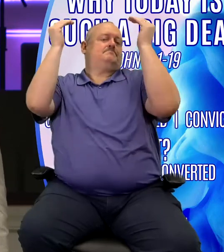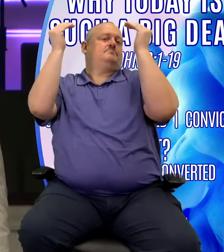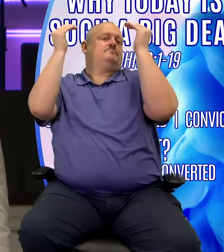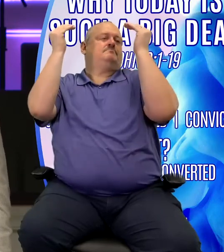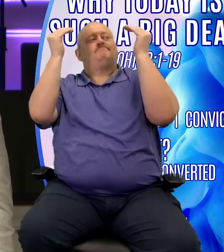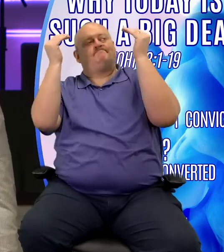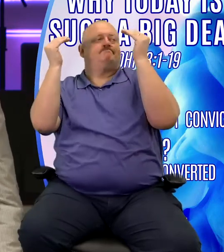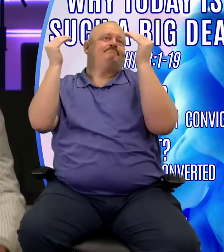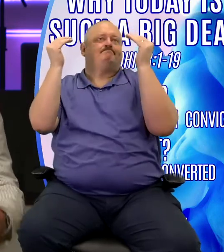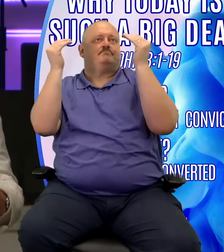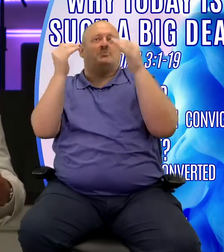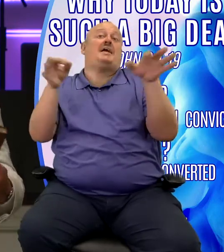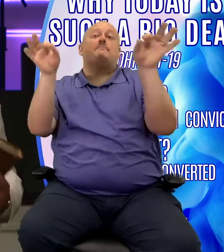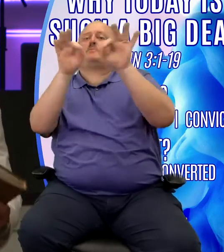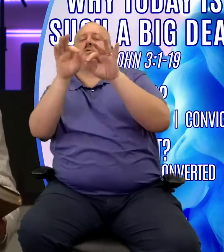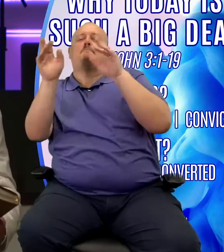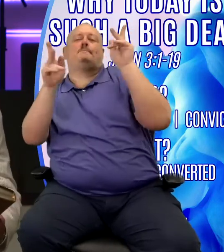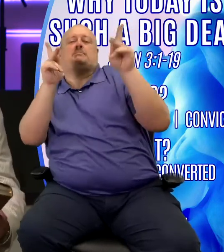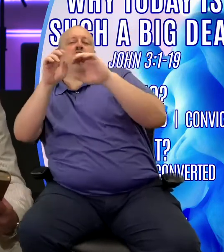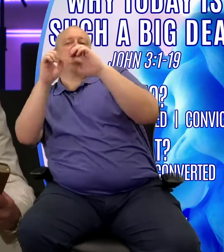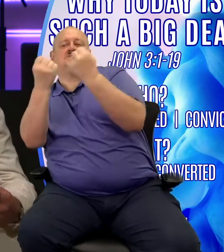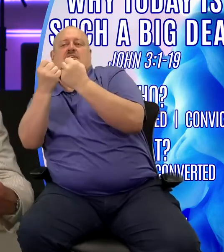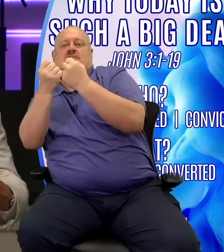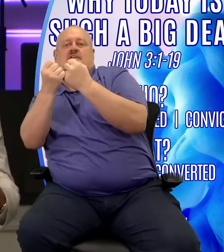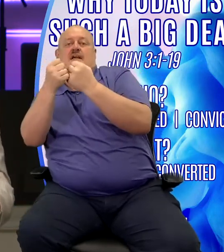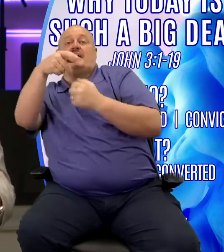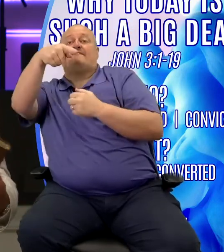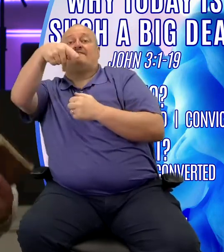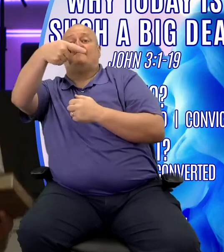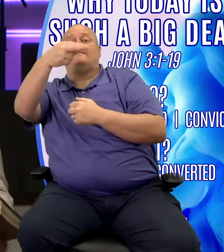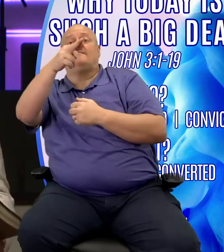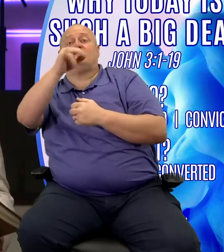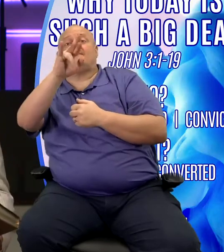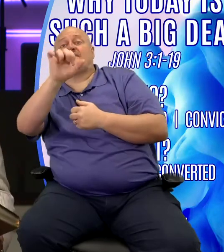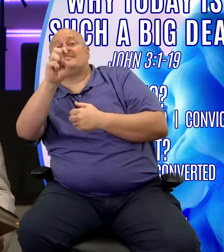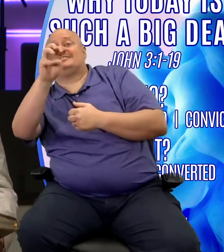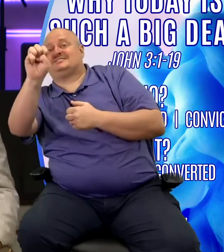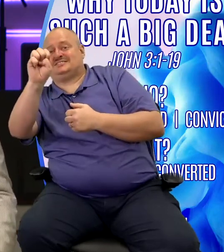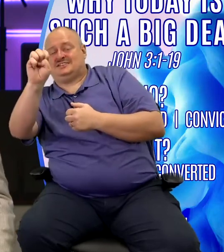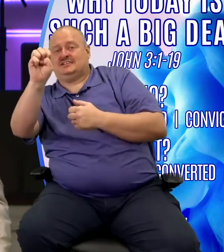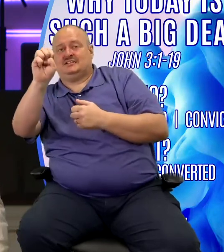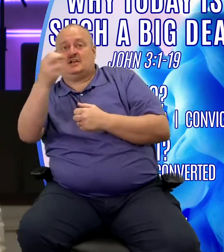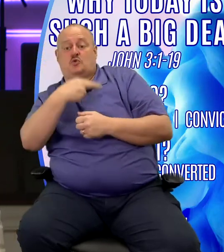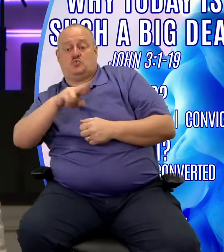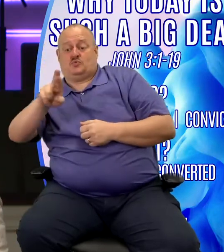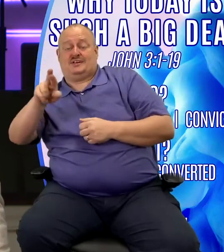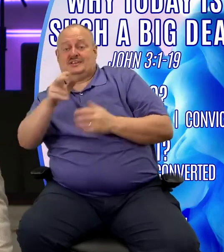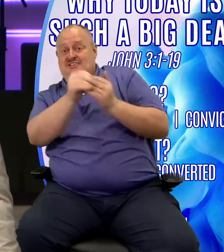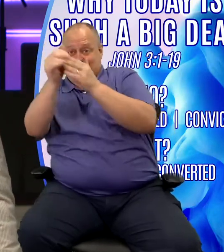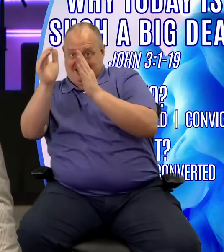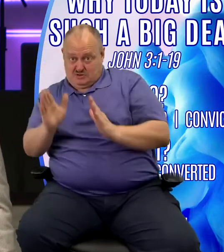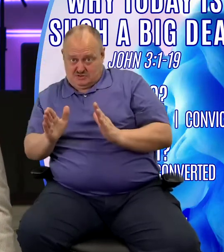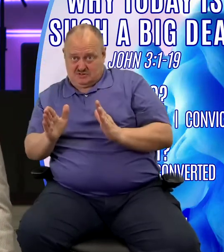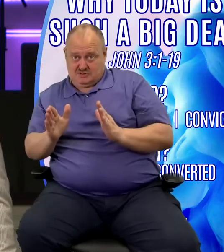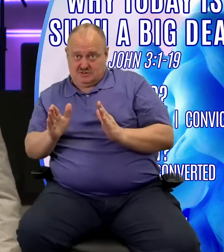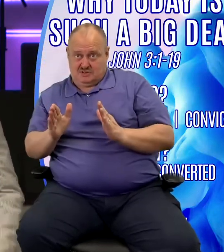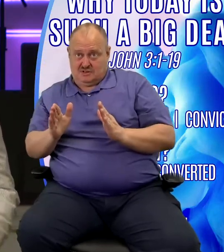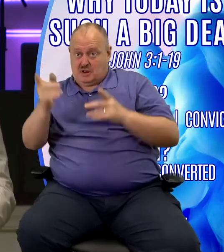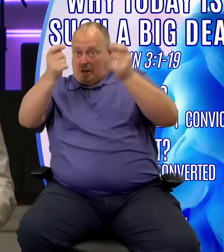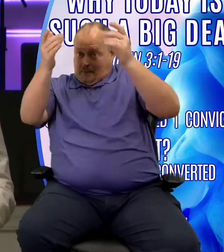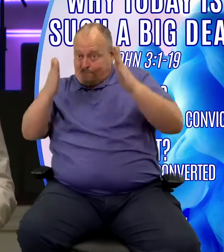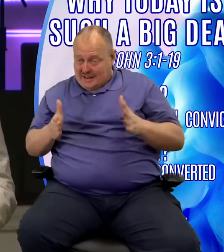and society. It says that he was a Pharisee. He was one of the religious elites. Notice what Jesus calls him, a